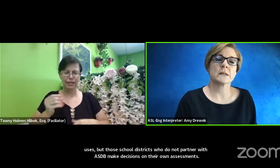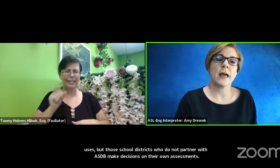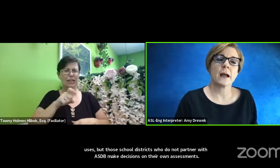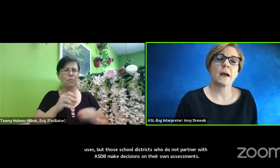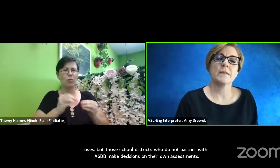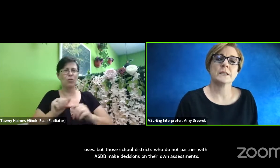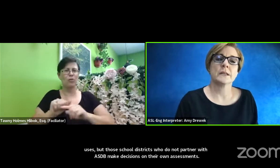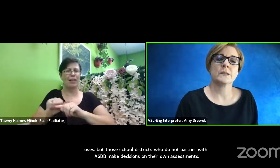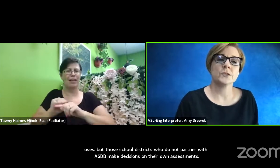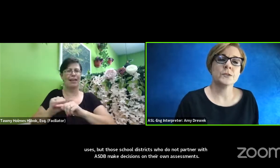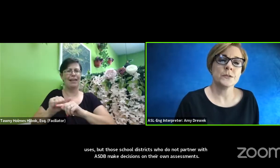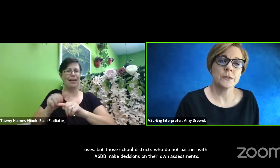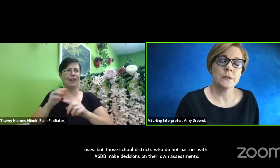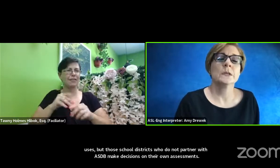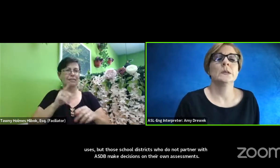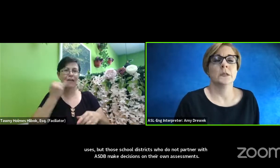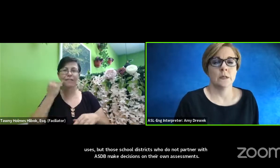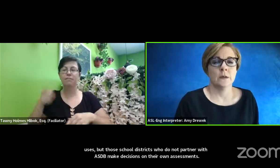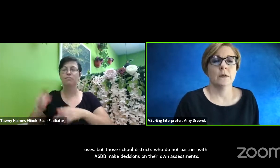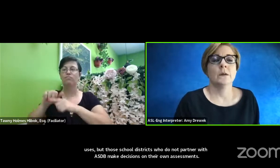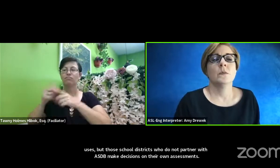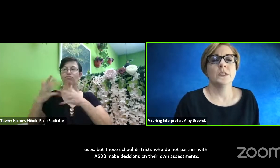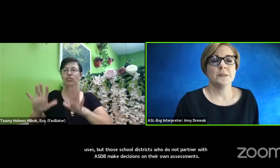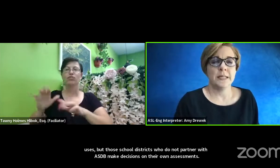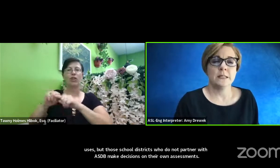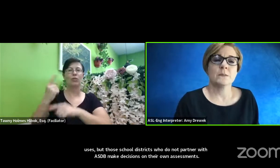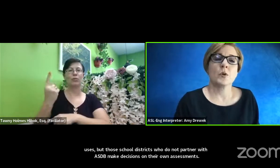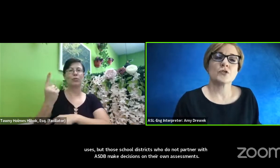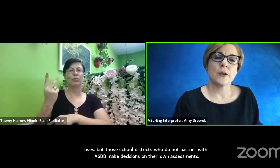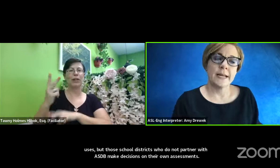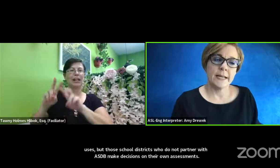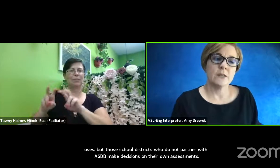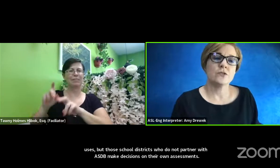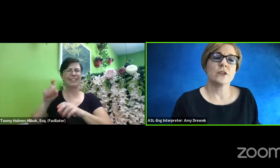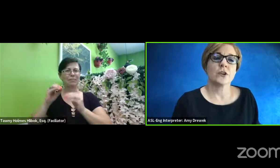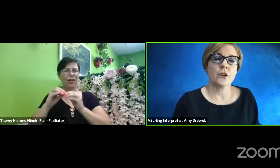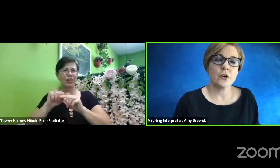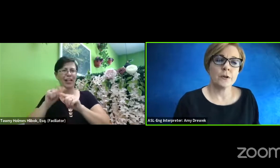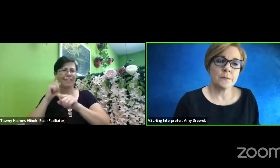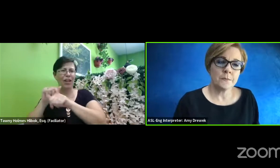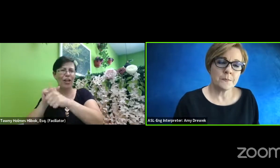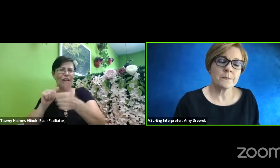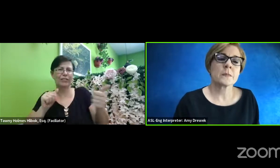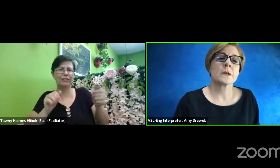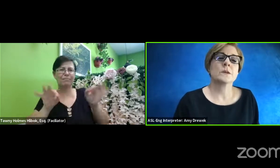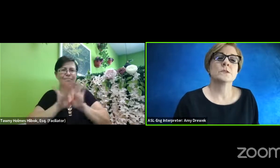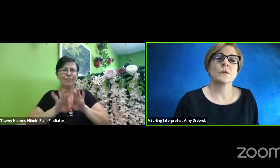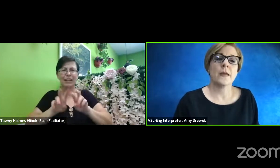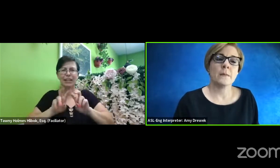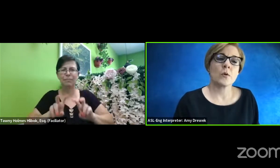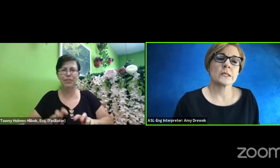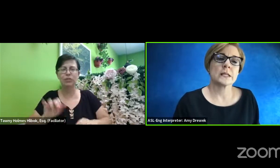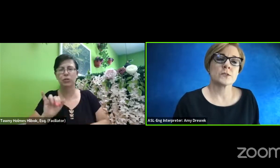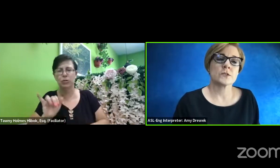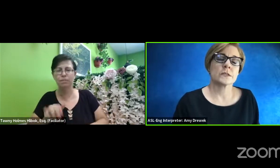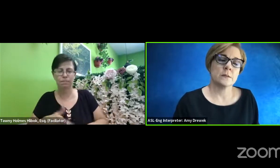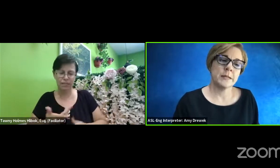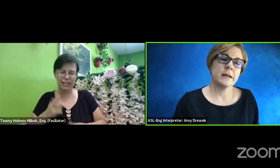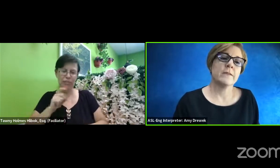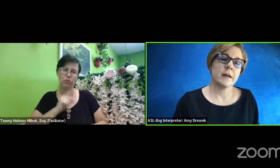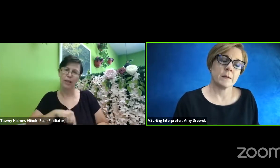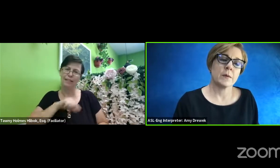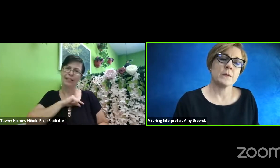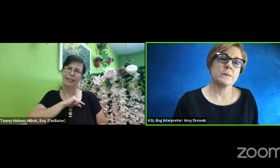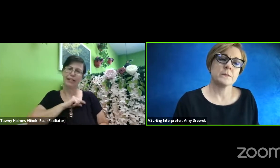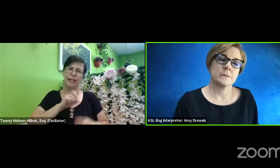Also, there was a lack of assessors, which means more training should occur so that more assessors